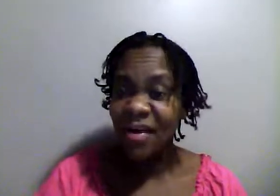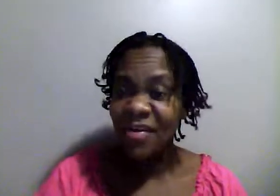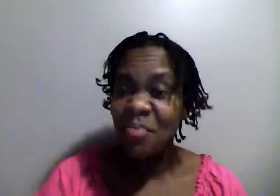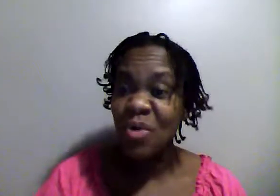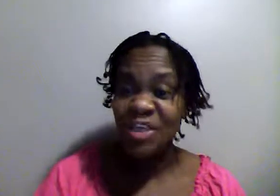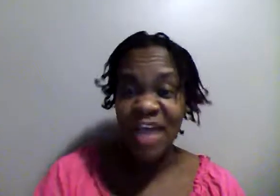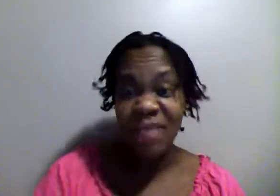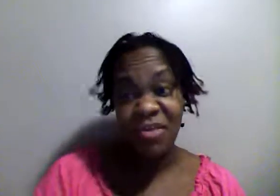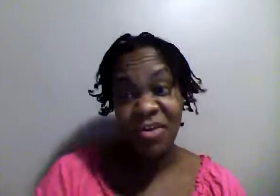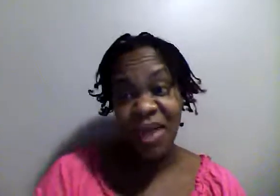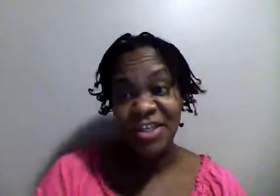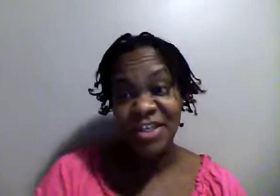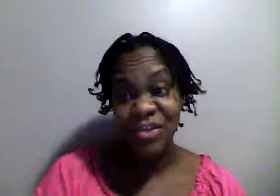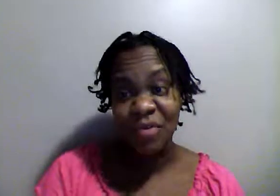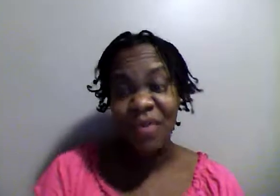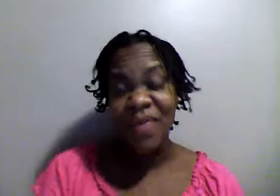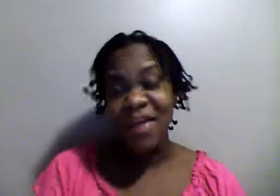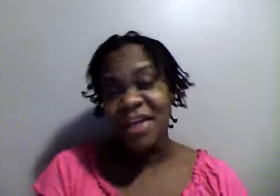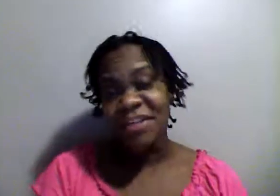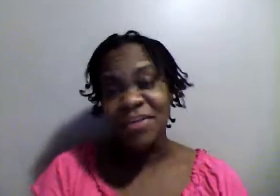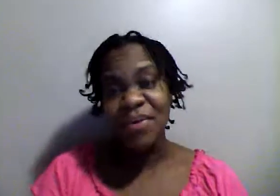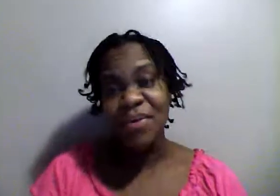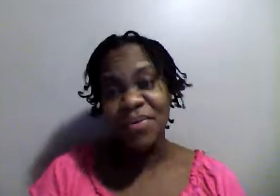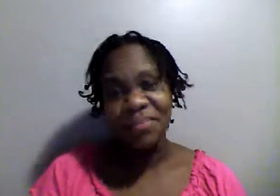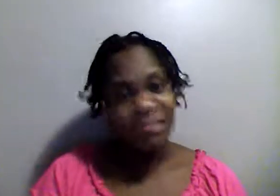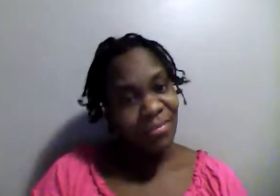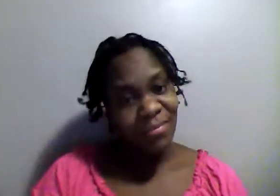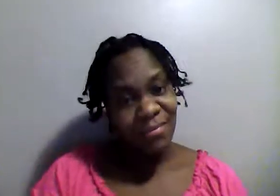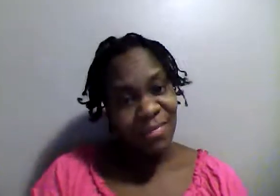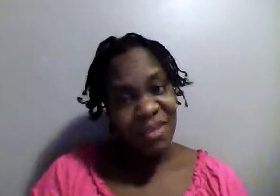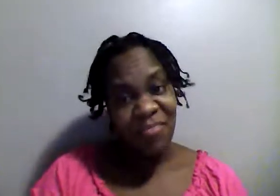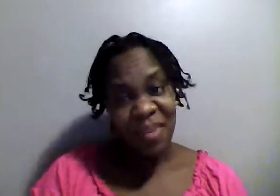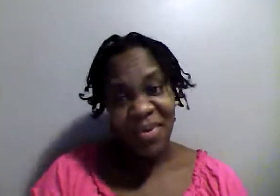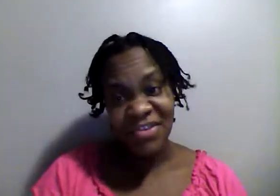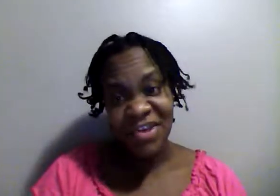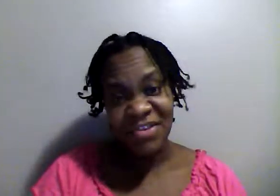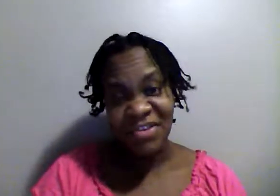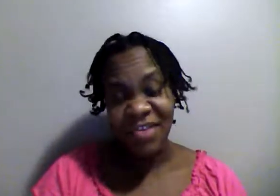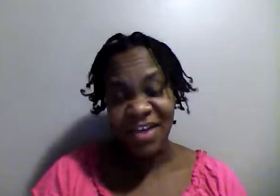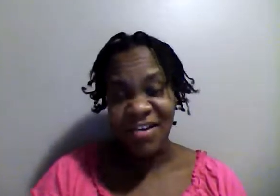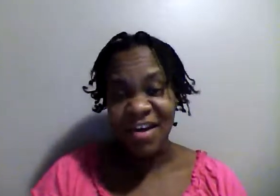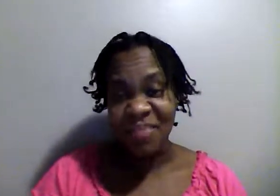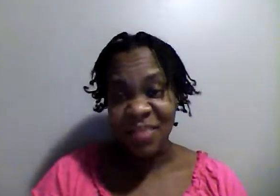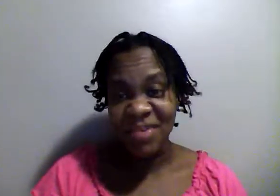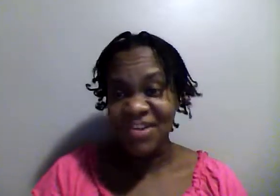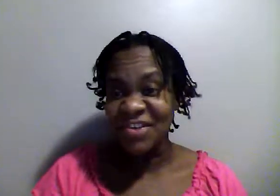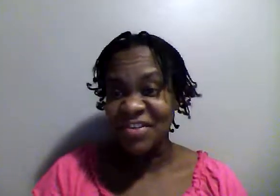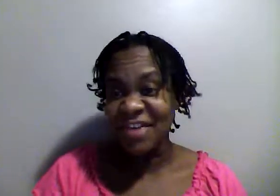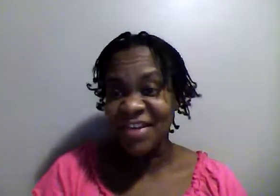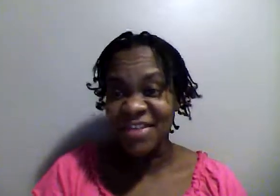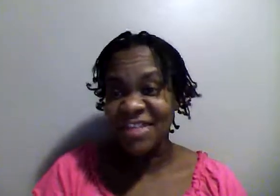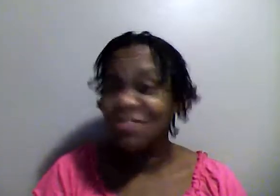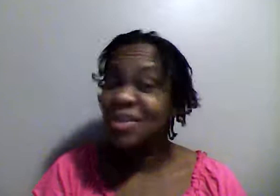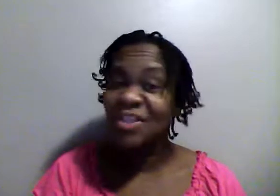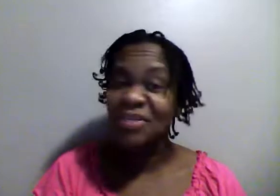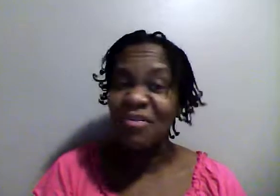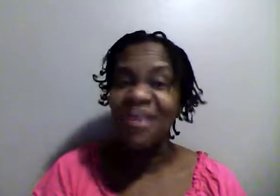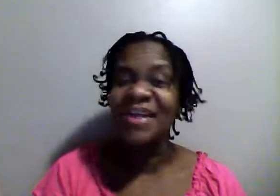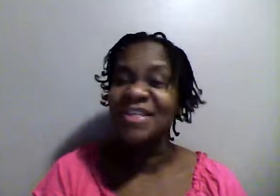more time it requires to grow. So if hot pepper is going to require 6 months to grow, and that is what